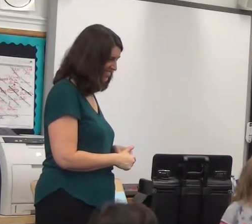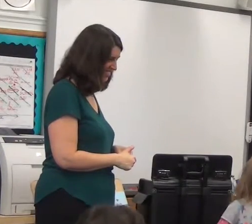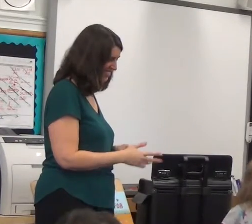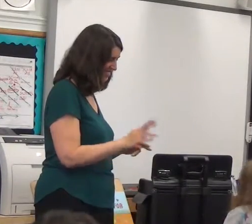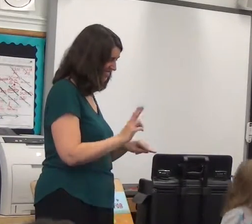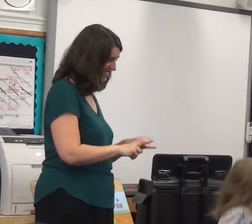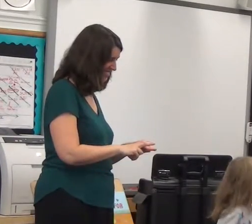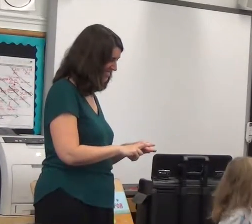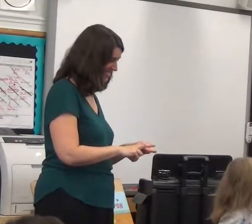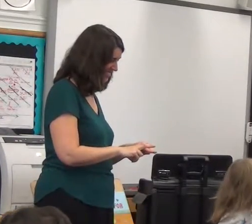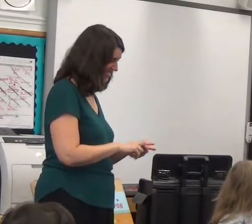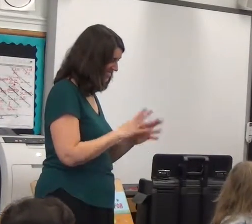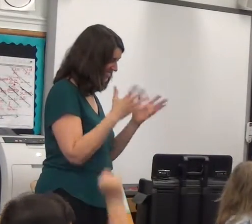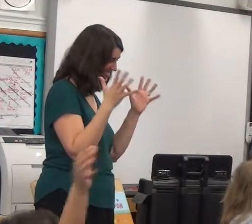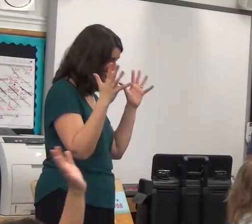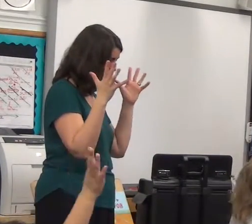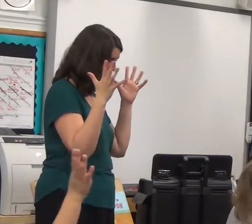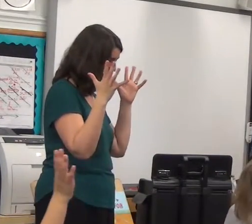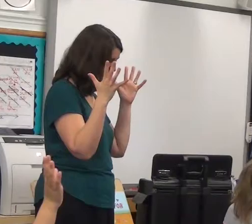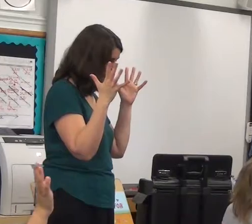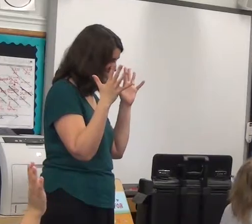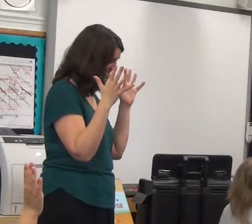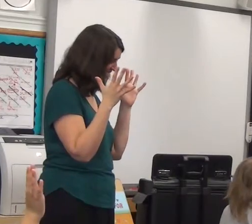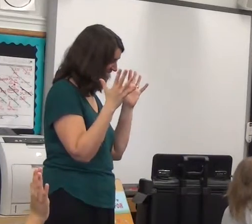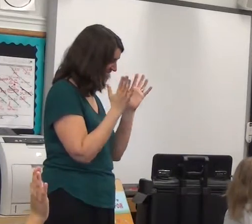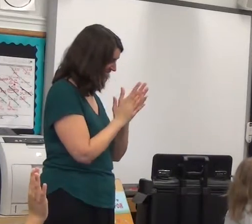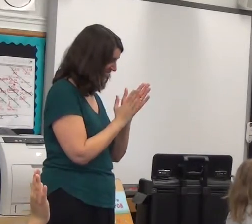And you may have a one more big hand for